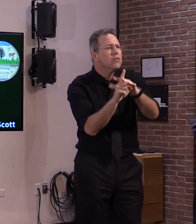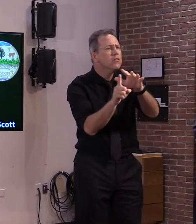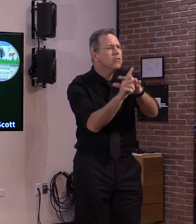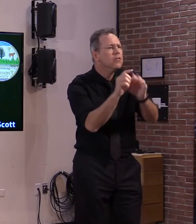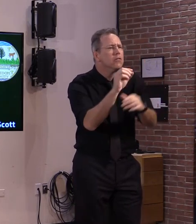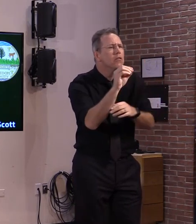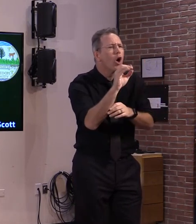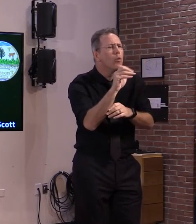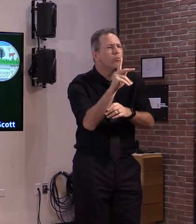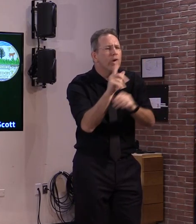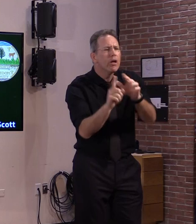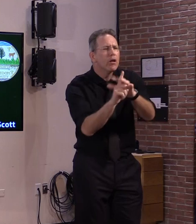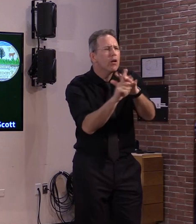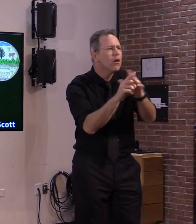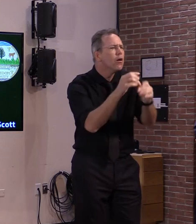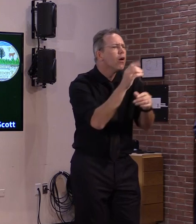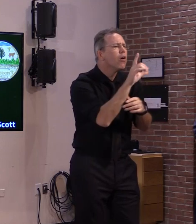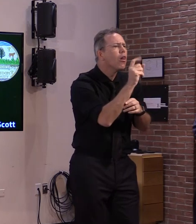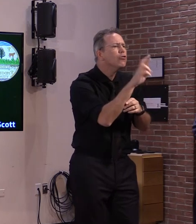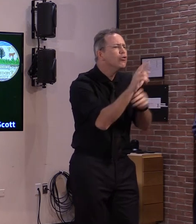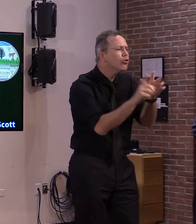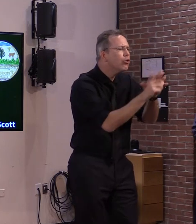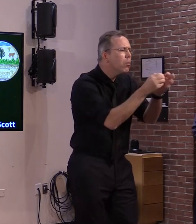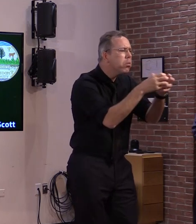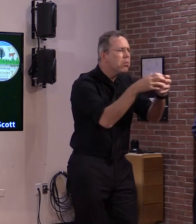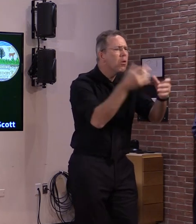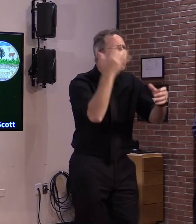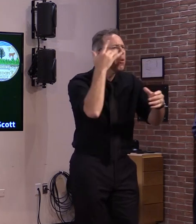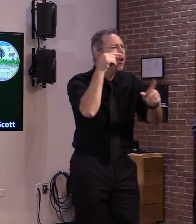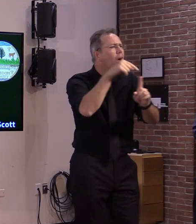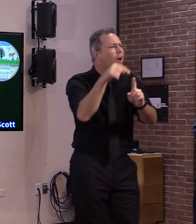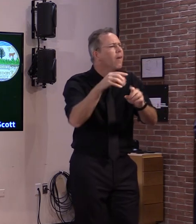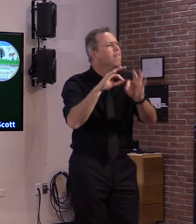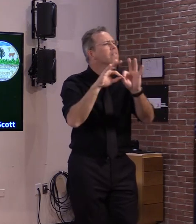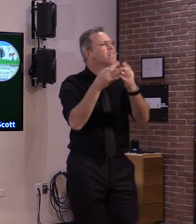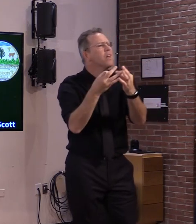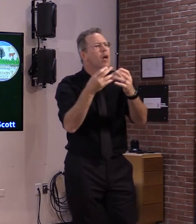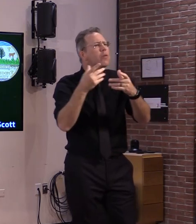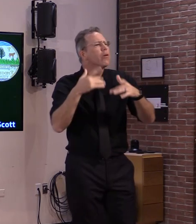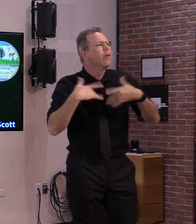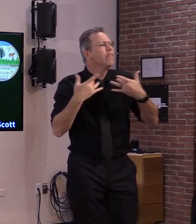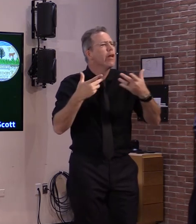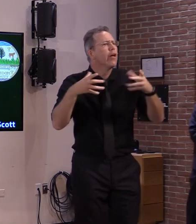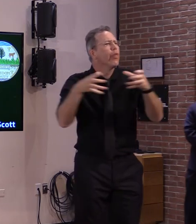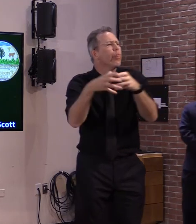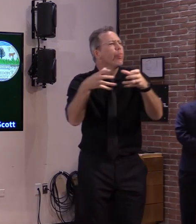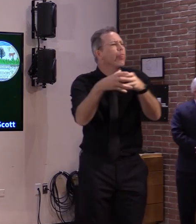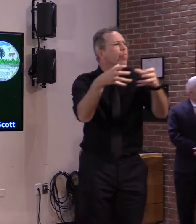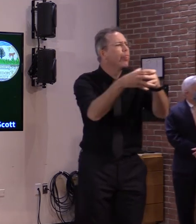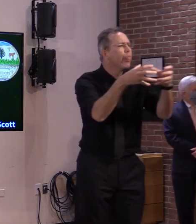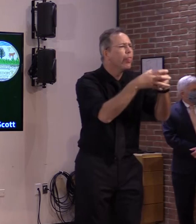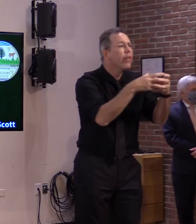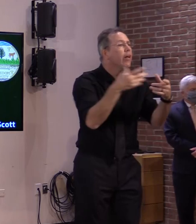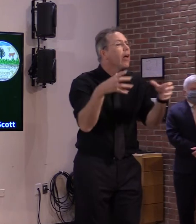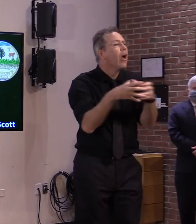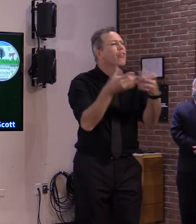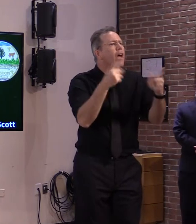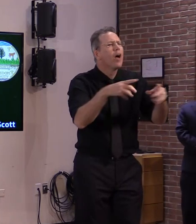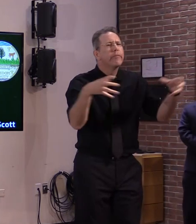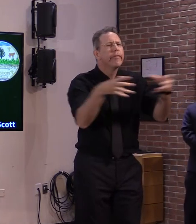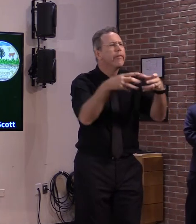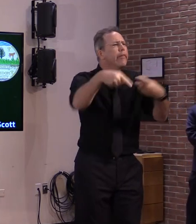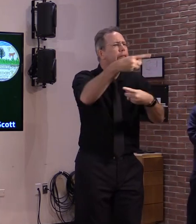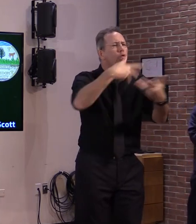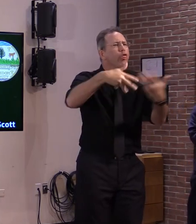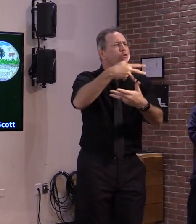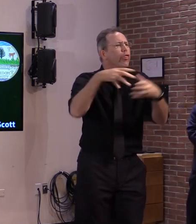events with family and friends at their homes or at neighborhood barbecues, more than at other venues